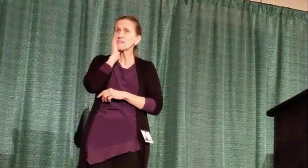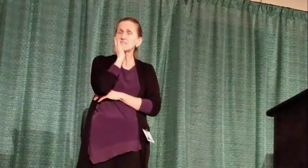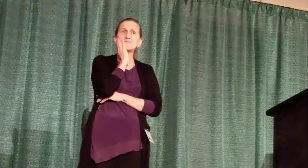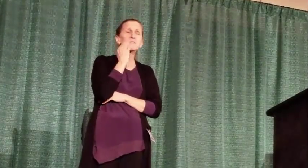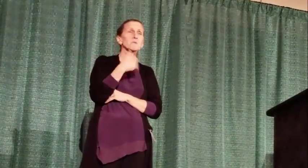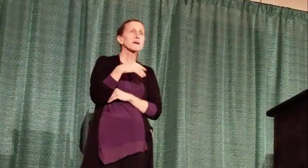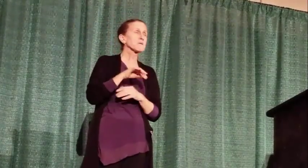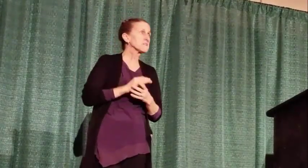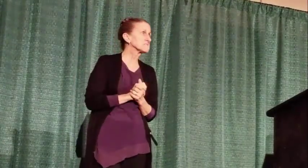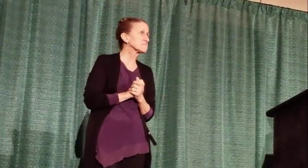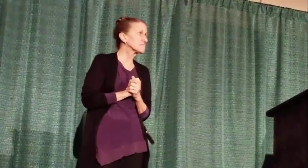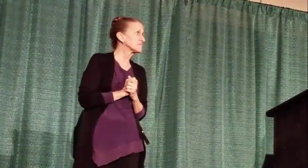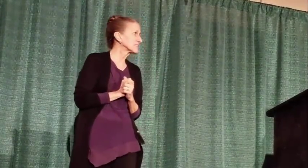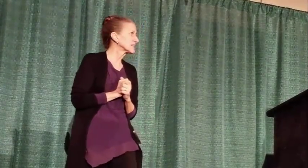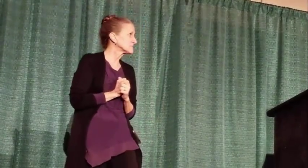Wow.